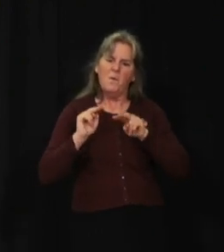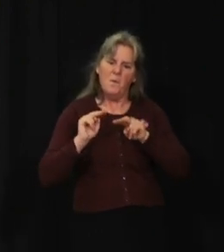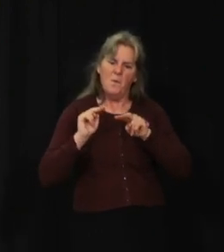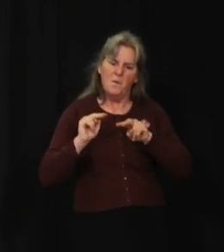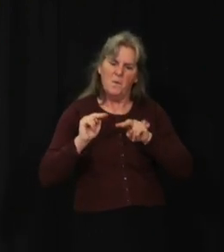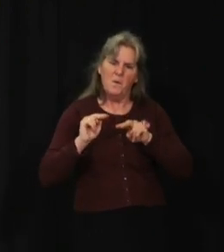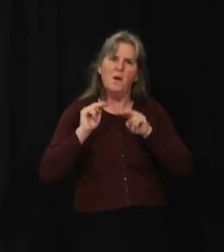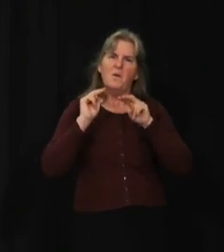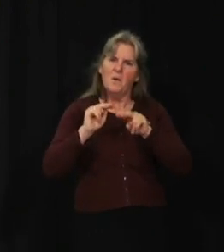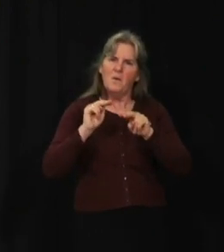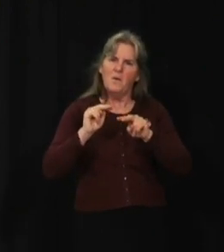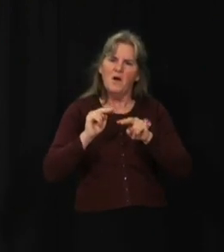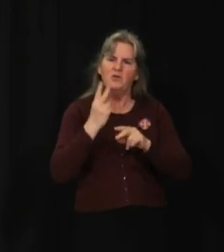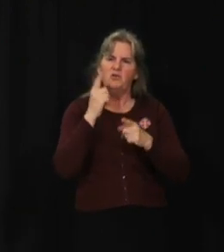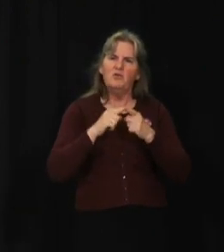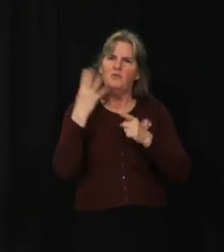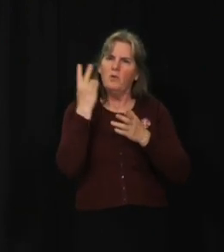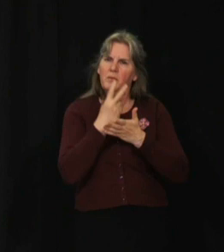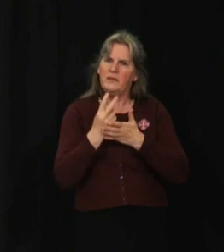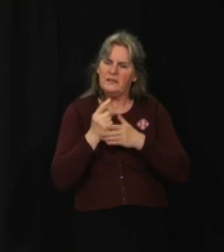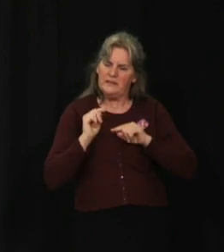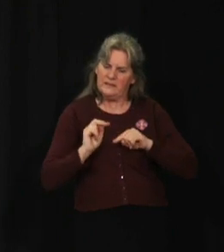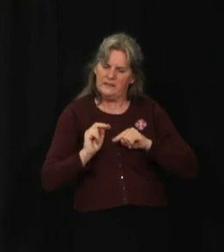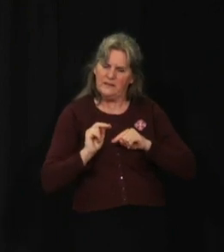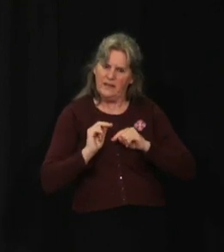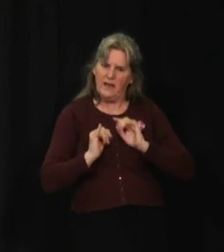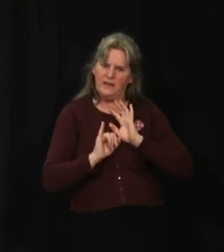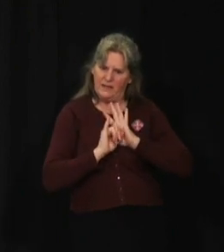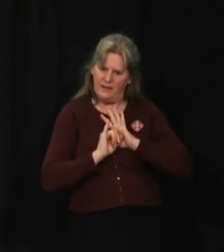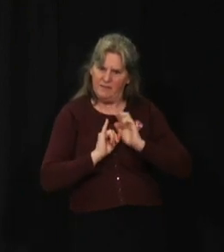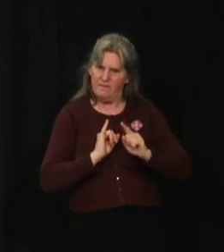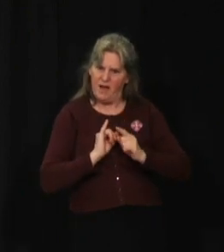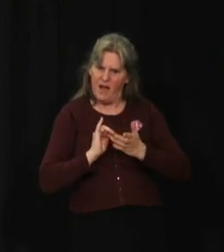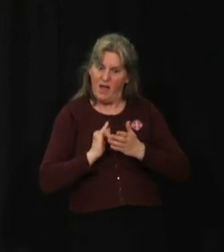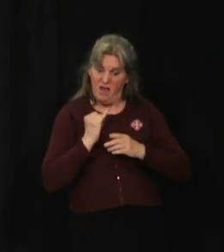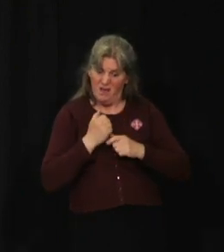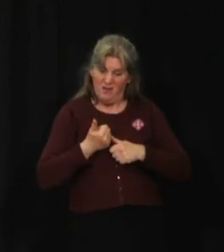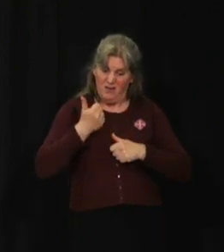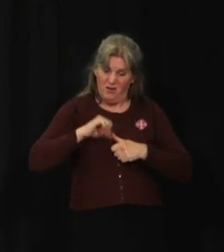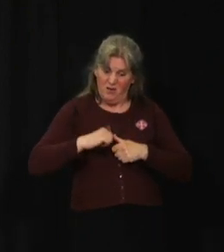in these periods, well, they're going to determine how we move forward.